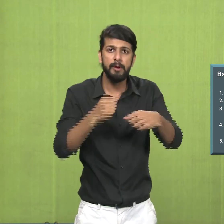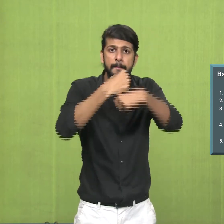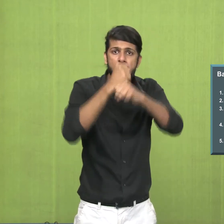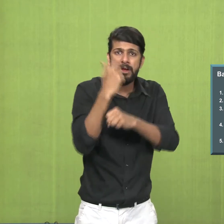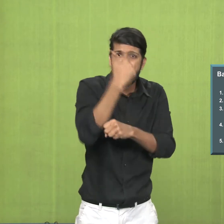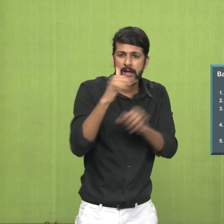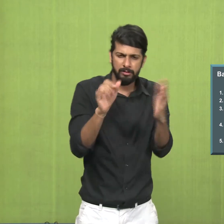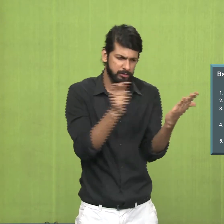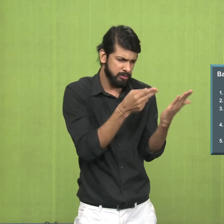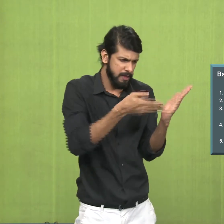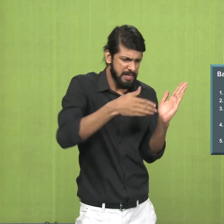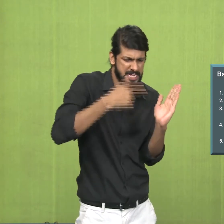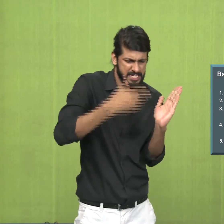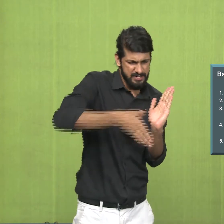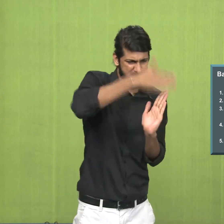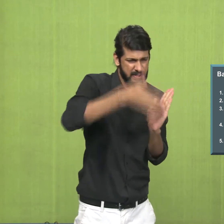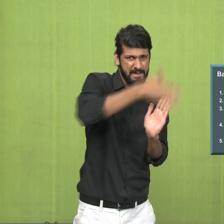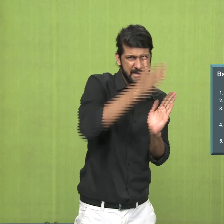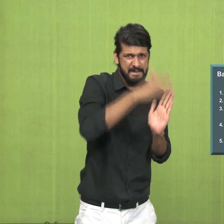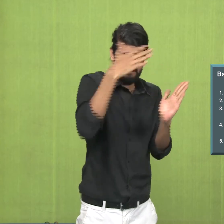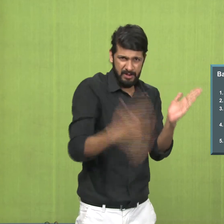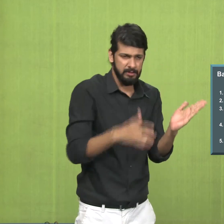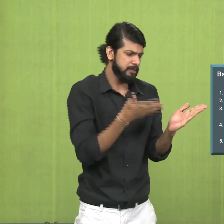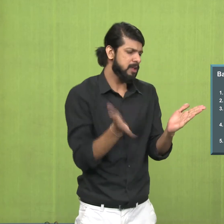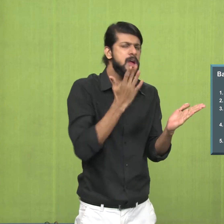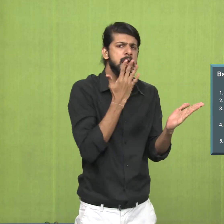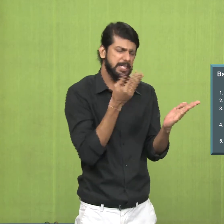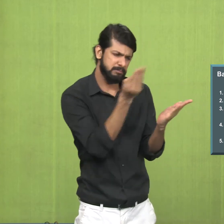highly recognized famous people were also done in tempera.